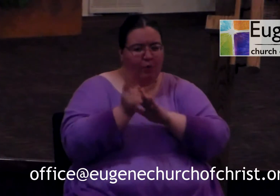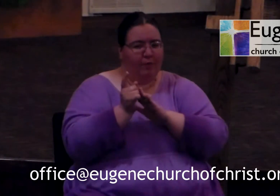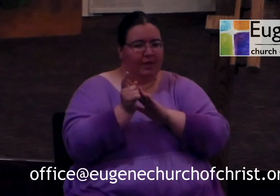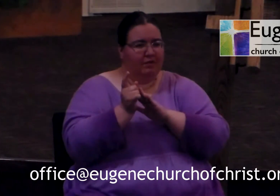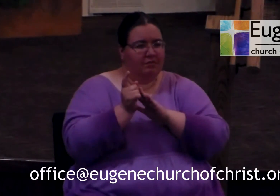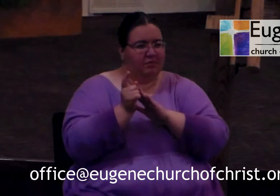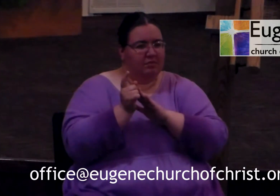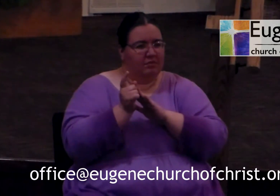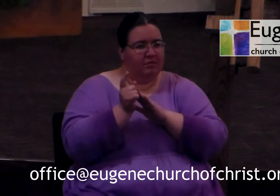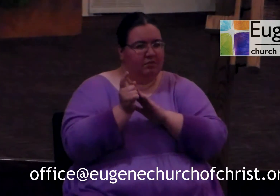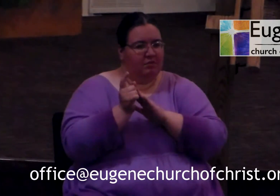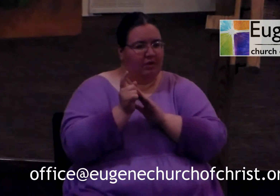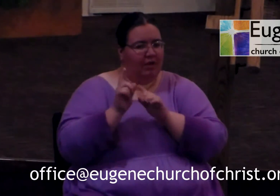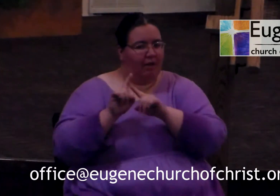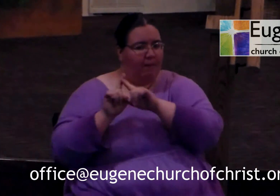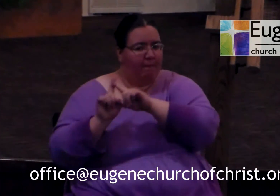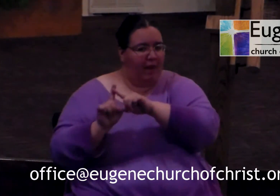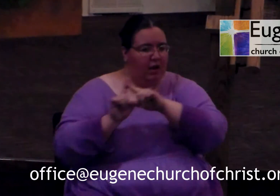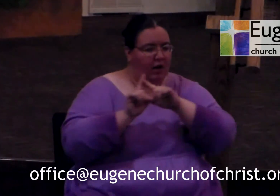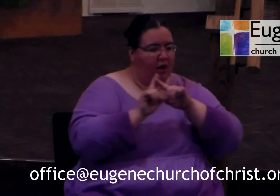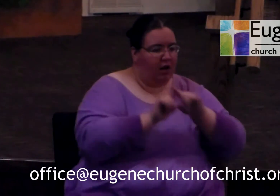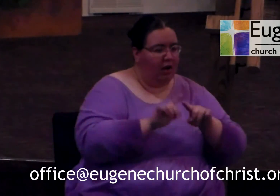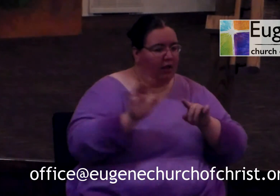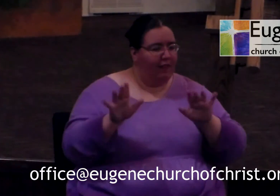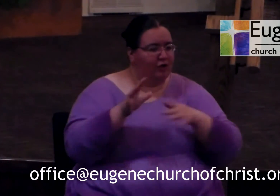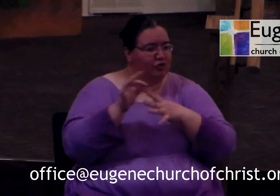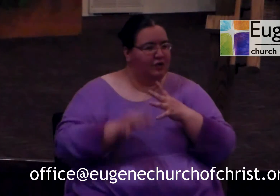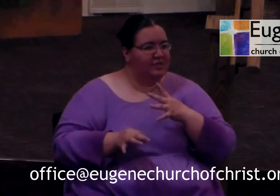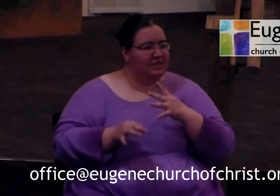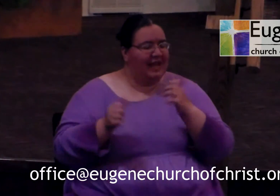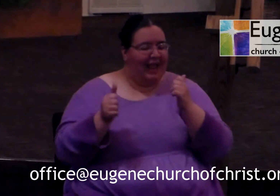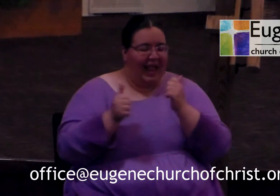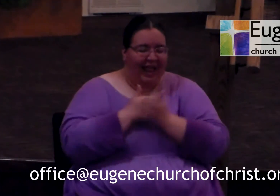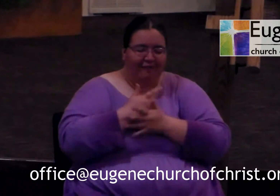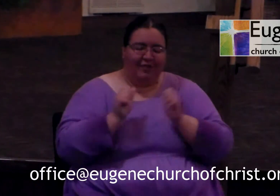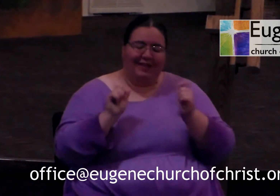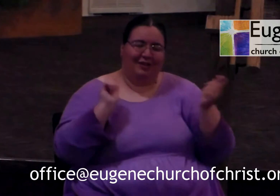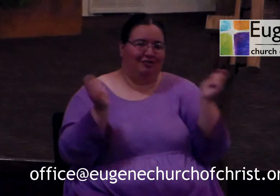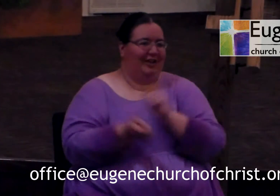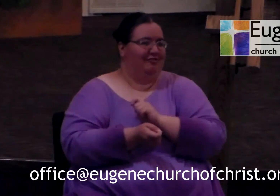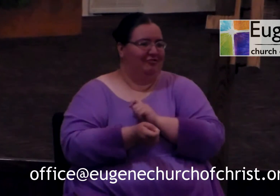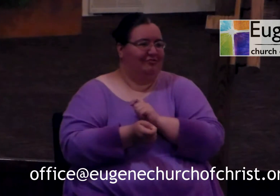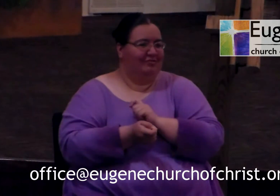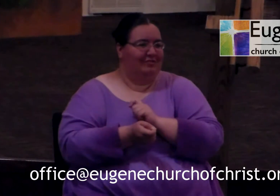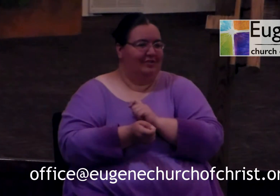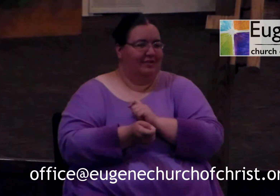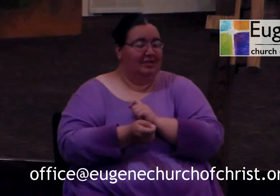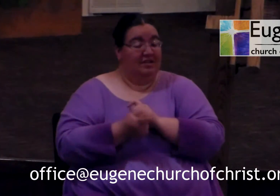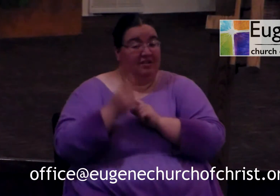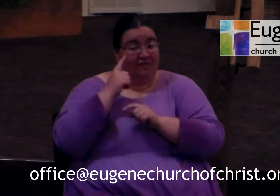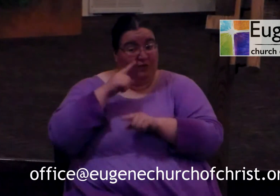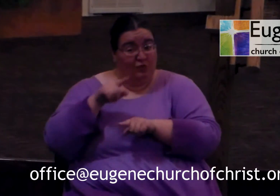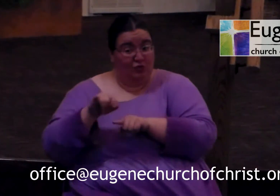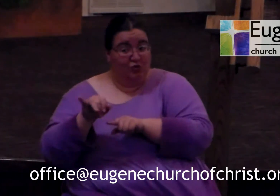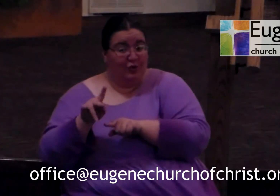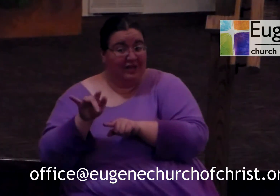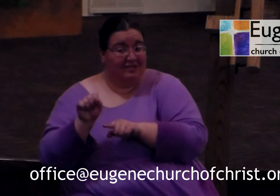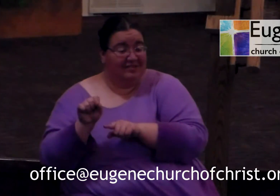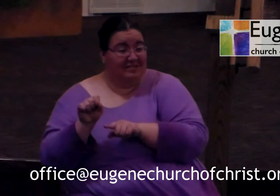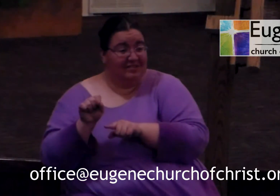And unfortunately, as we finish reading that verse, for Judas, what we find is, and Judas went out and hanged himself.